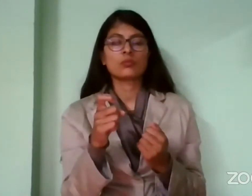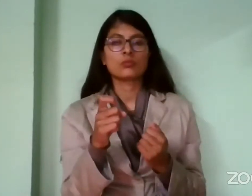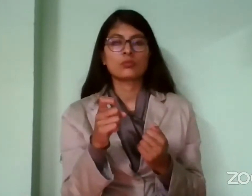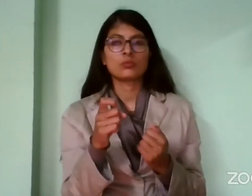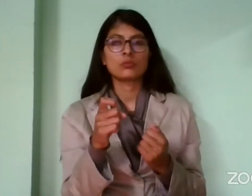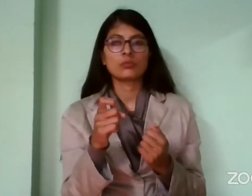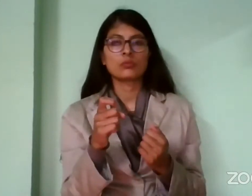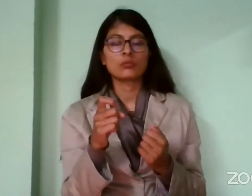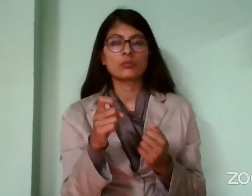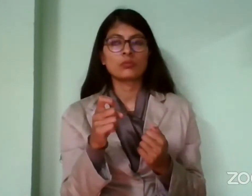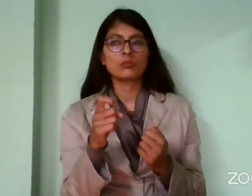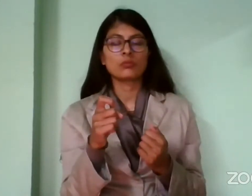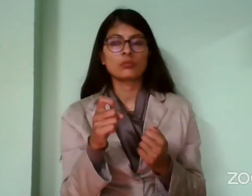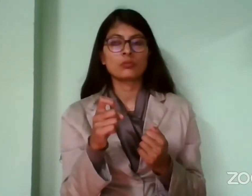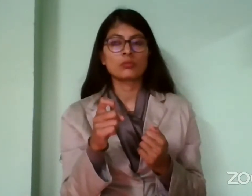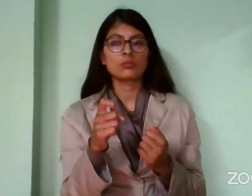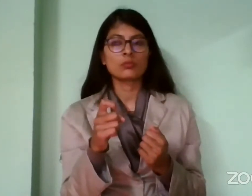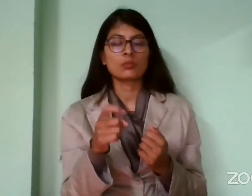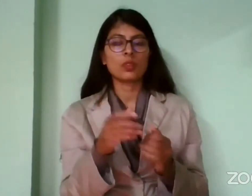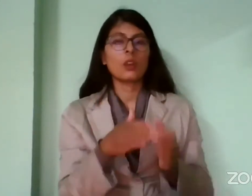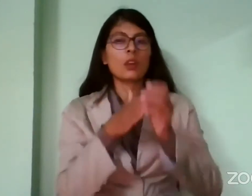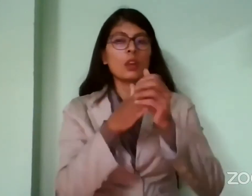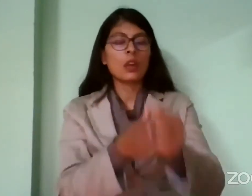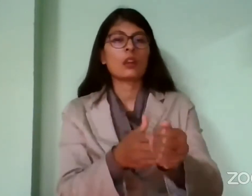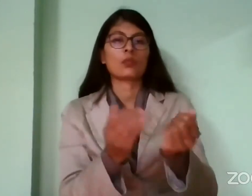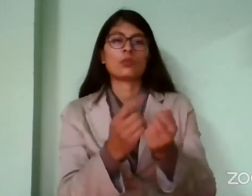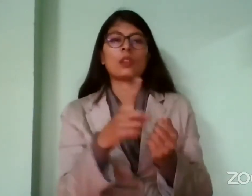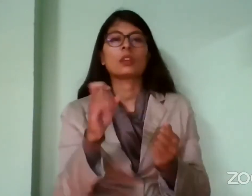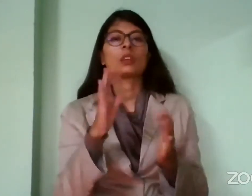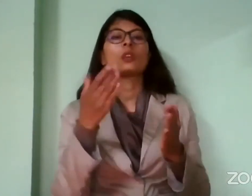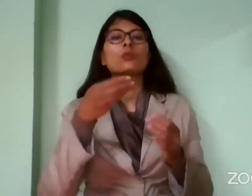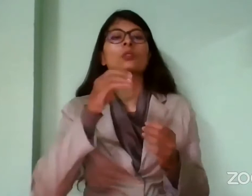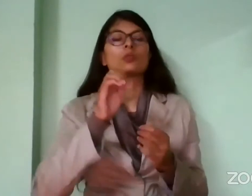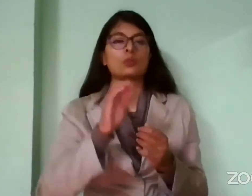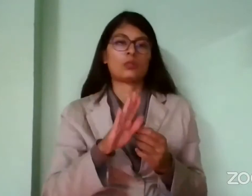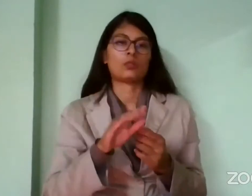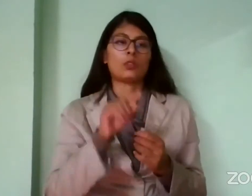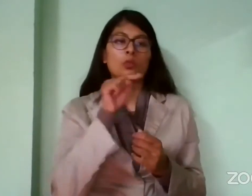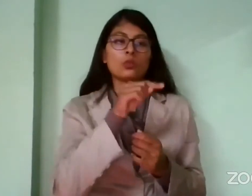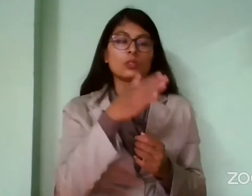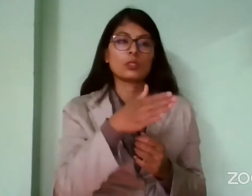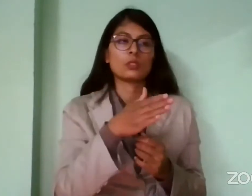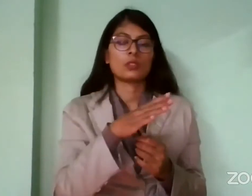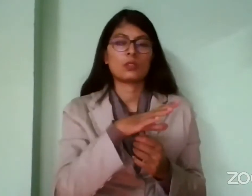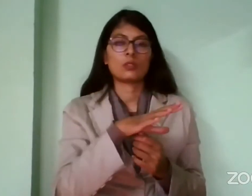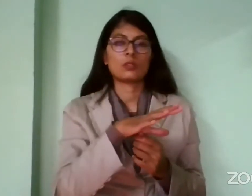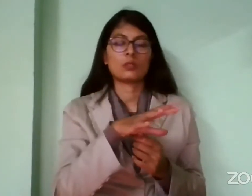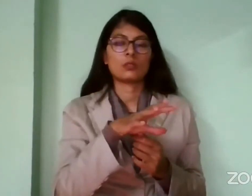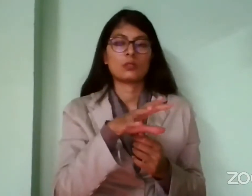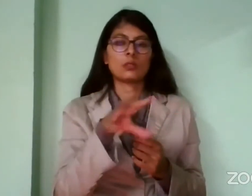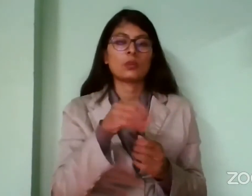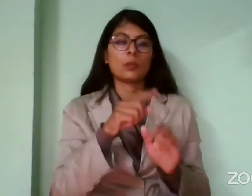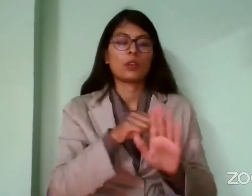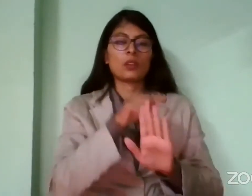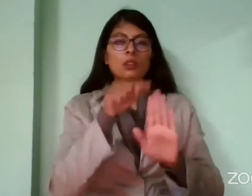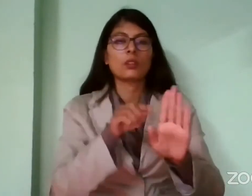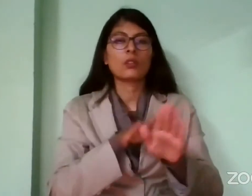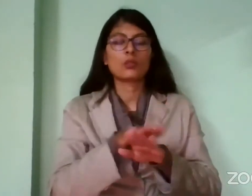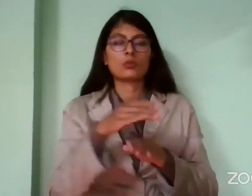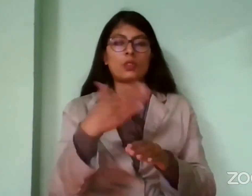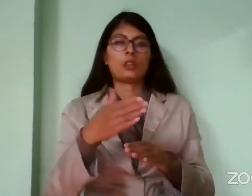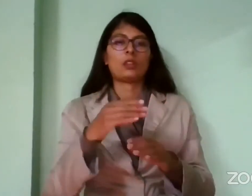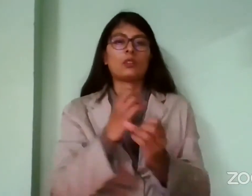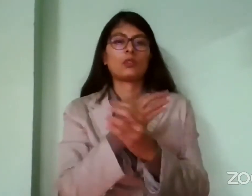very important piece of guidance that would influence jurisprudence, formulation of policy or